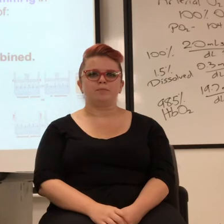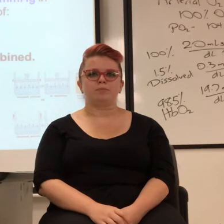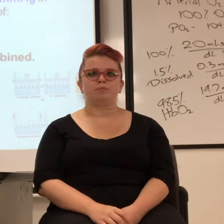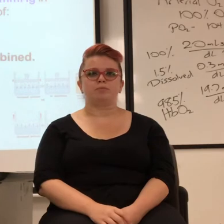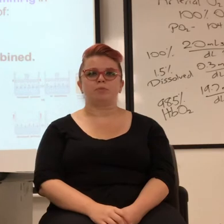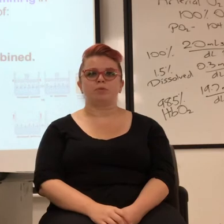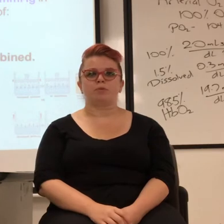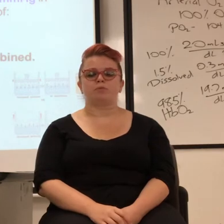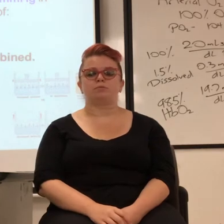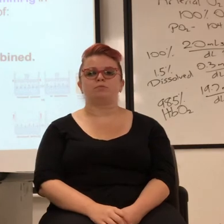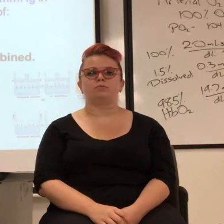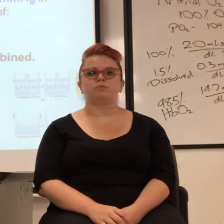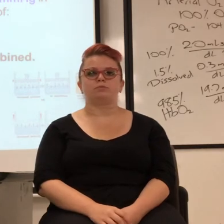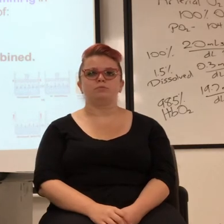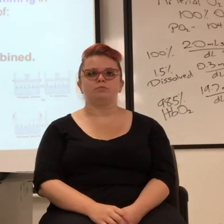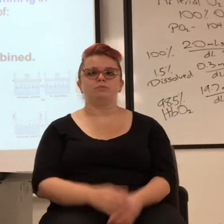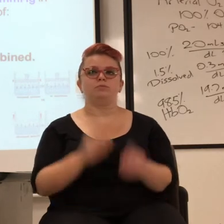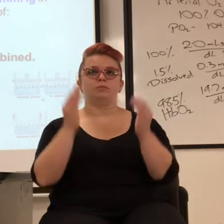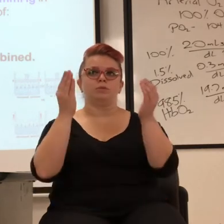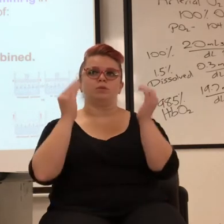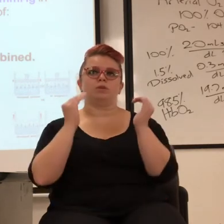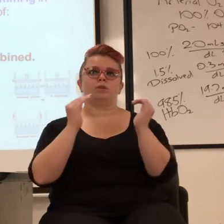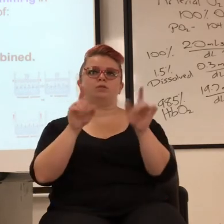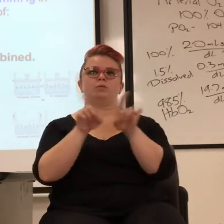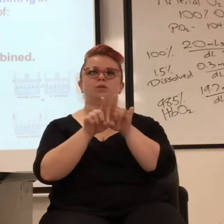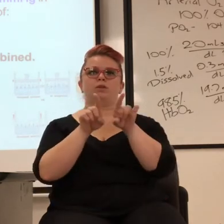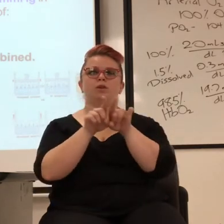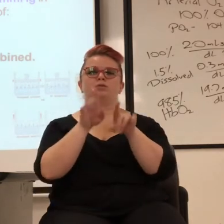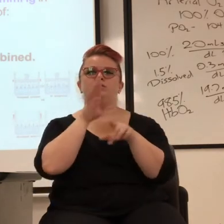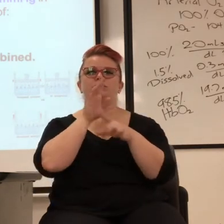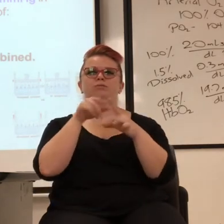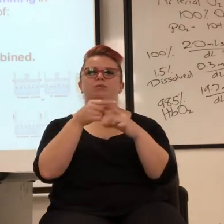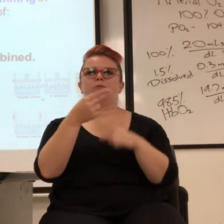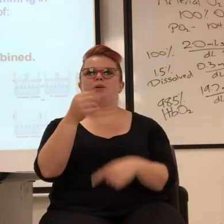Number two, we talked about hemoglobin concentrations in the blood.